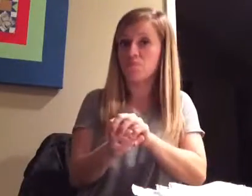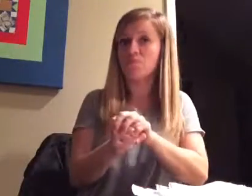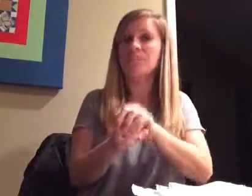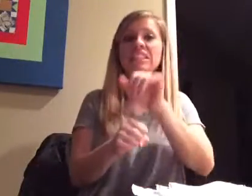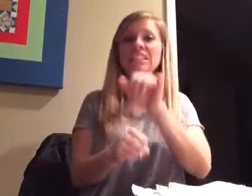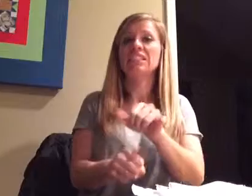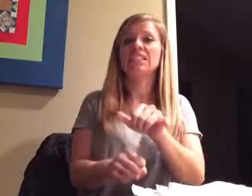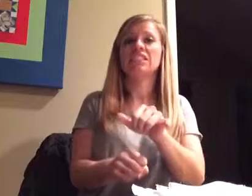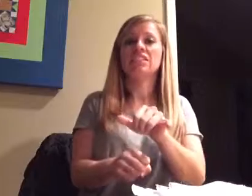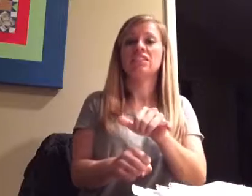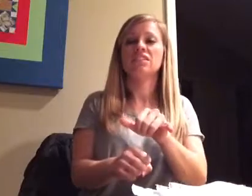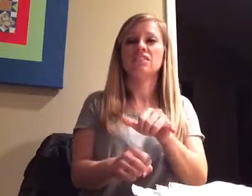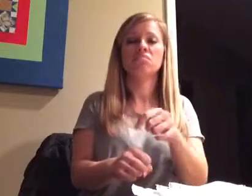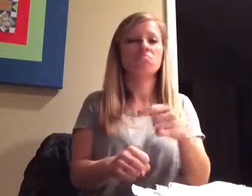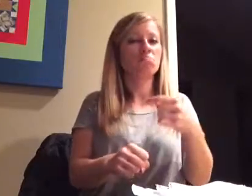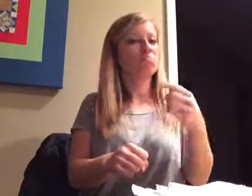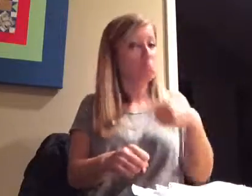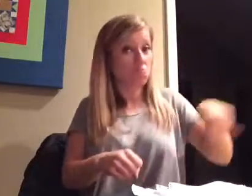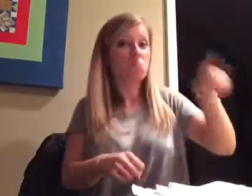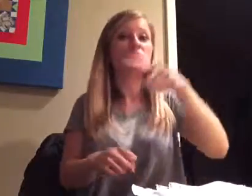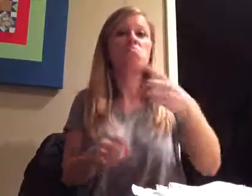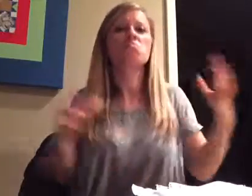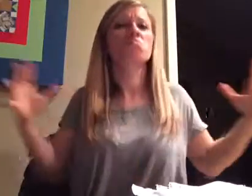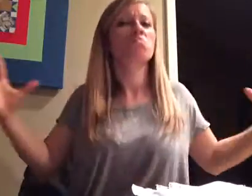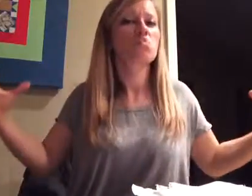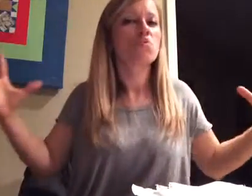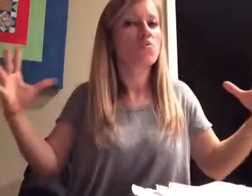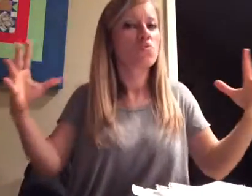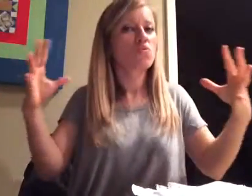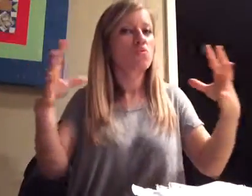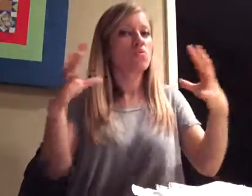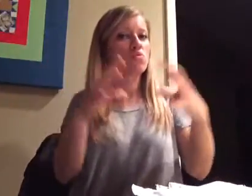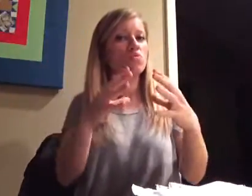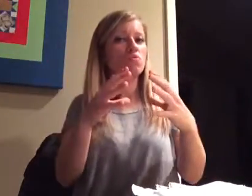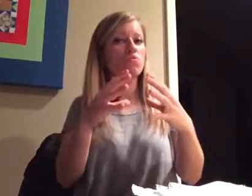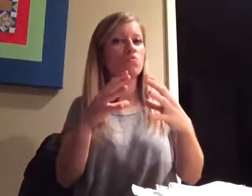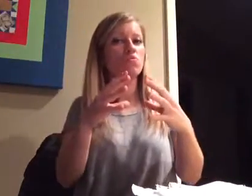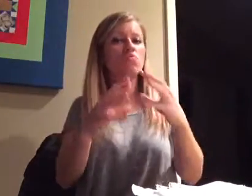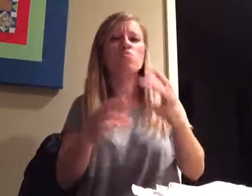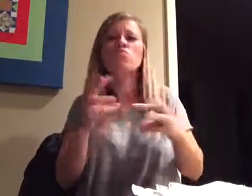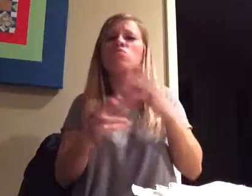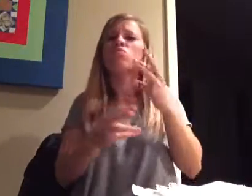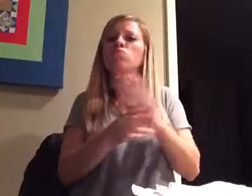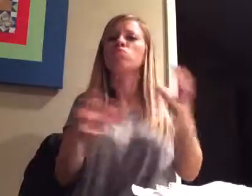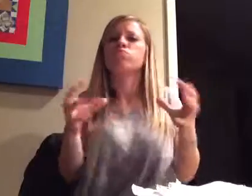and the broadest knowledge from all over the world to find those answers for